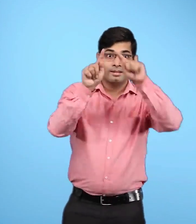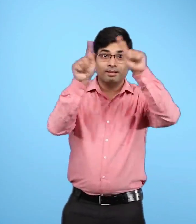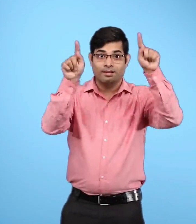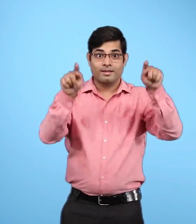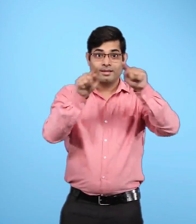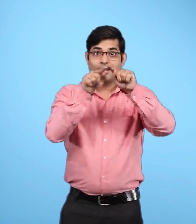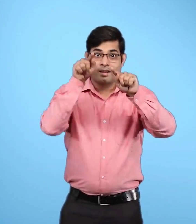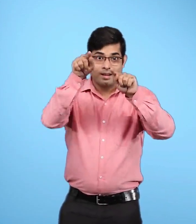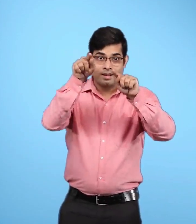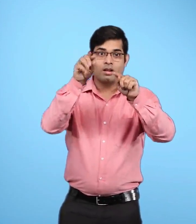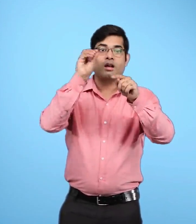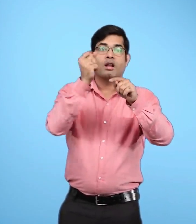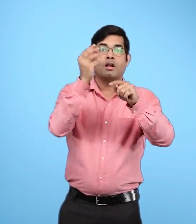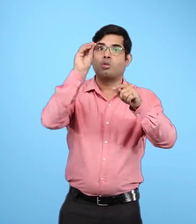has a blank space for the answer.